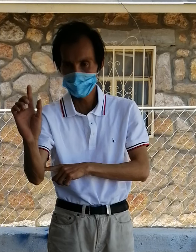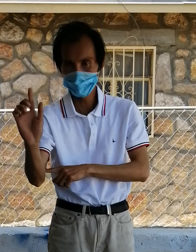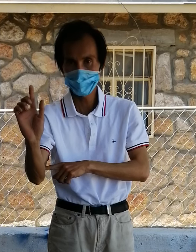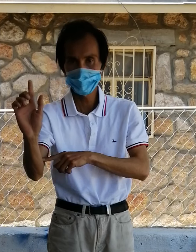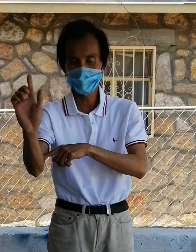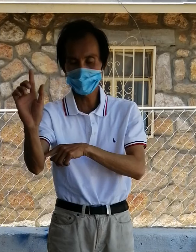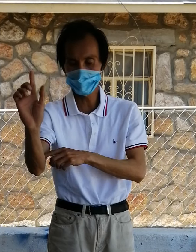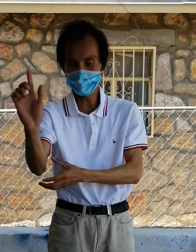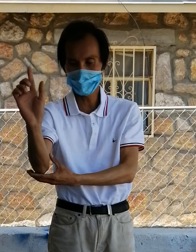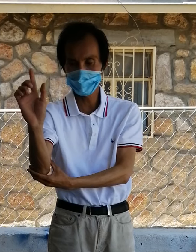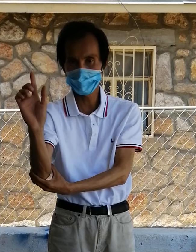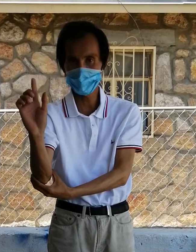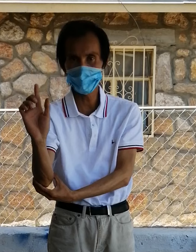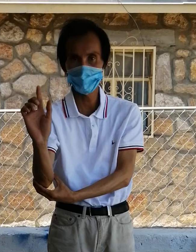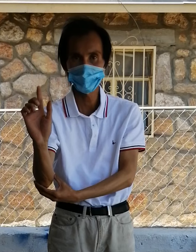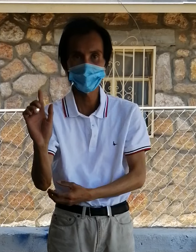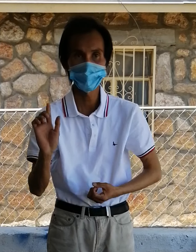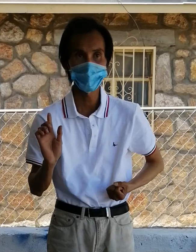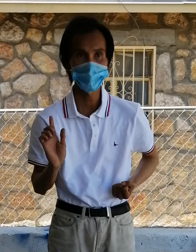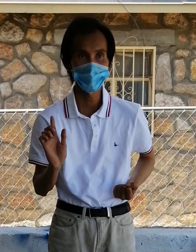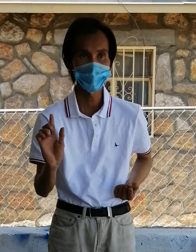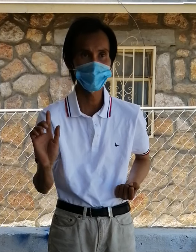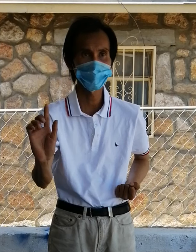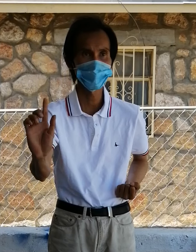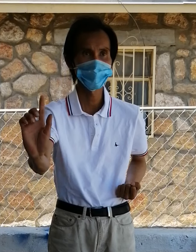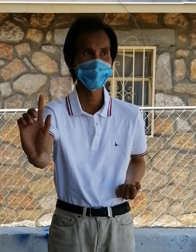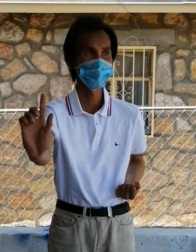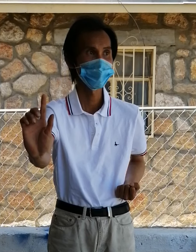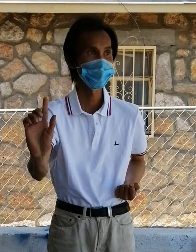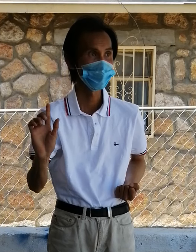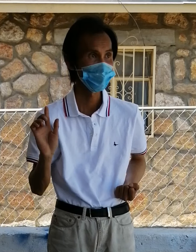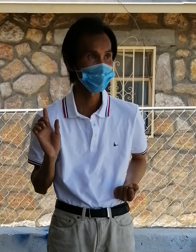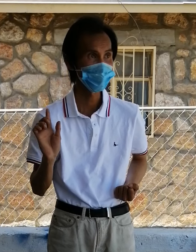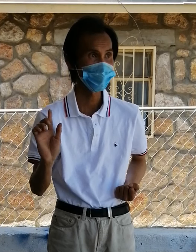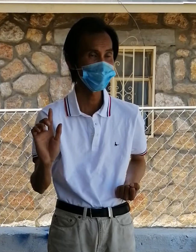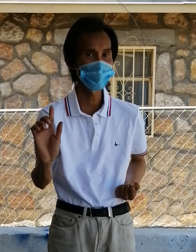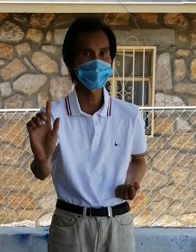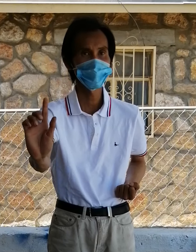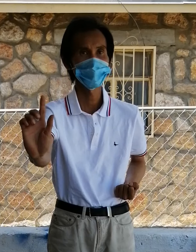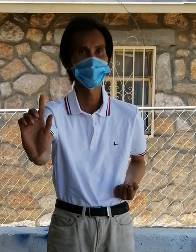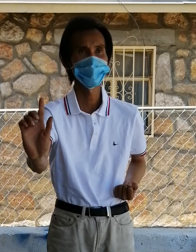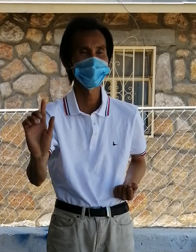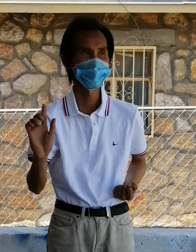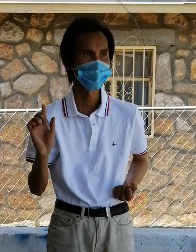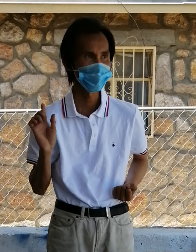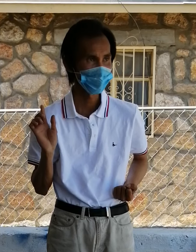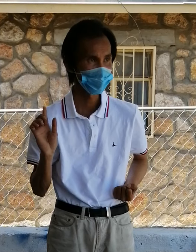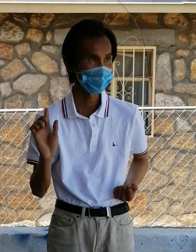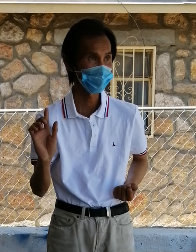But the force is sink. One. Two. Two.